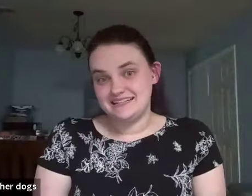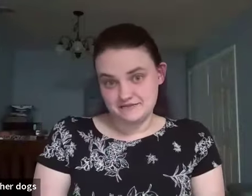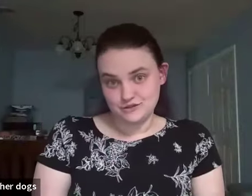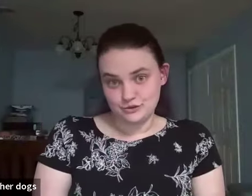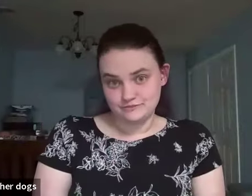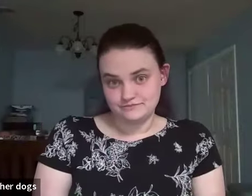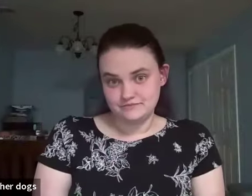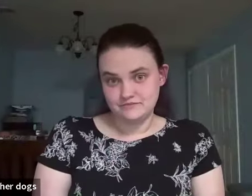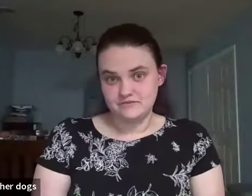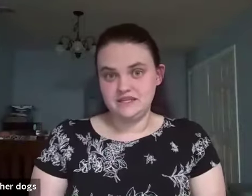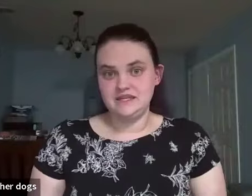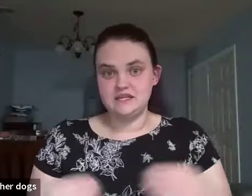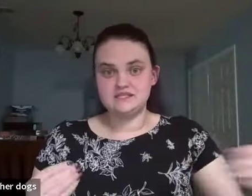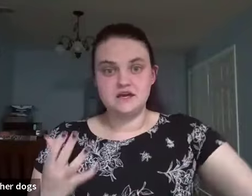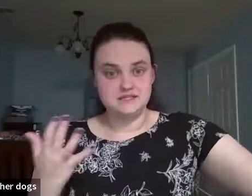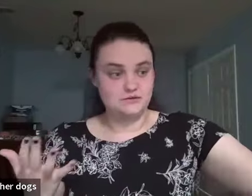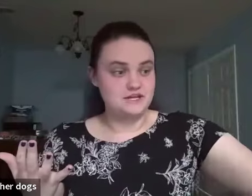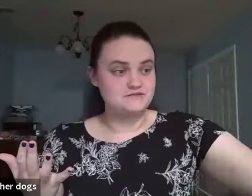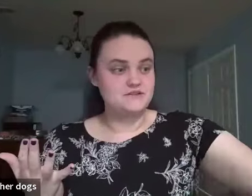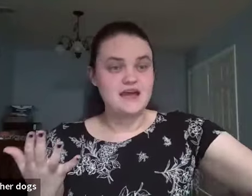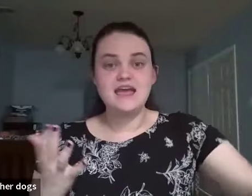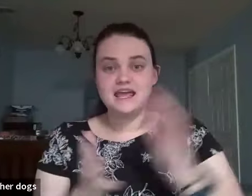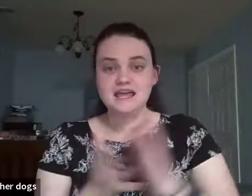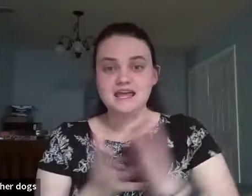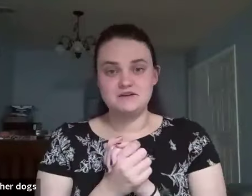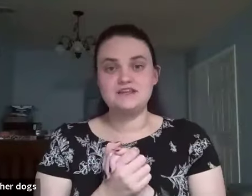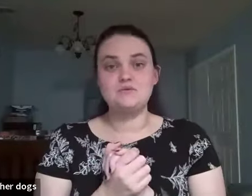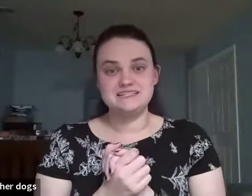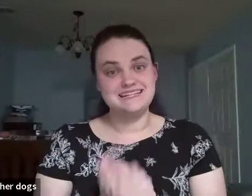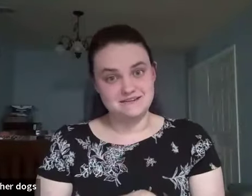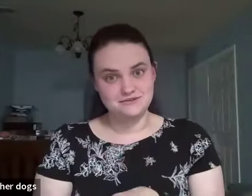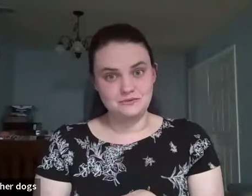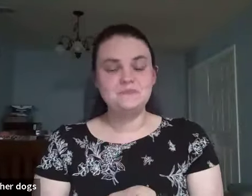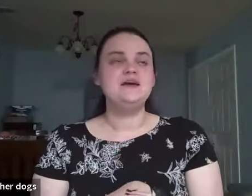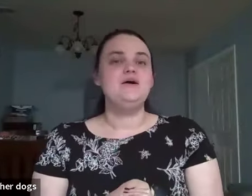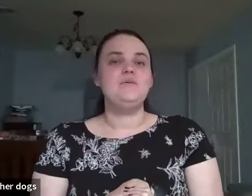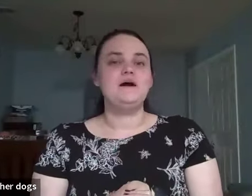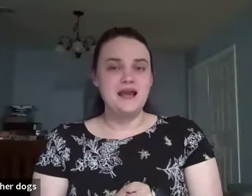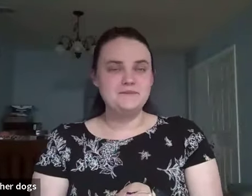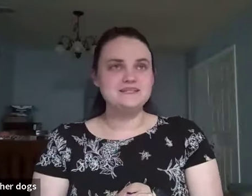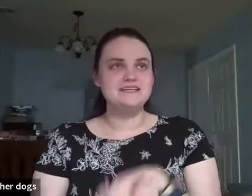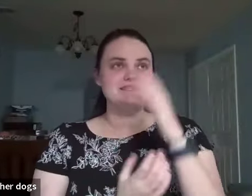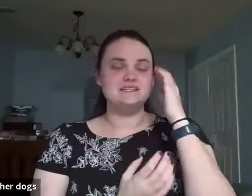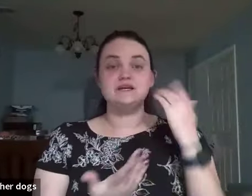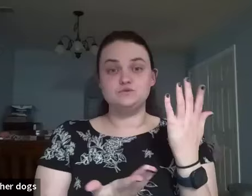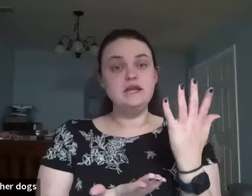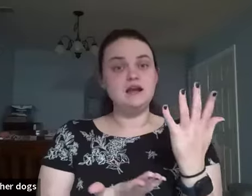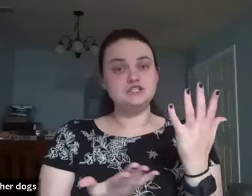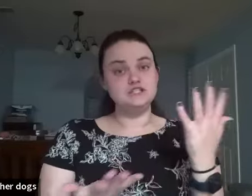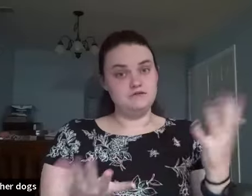at a deaf school. The inspiration for that and everything was at a deaf school. What happened is because we actually do